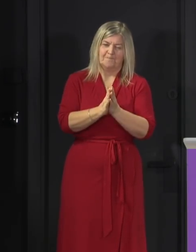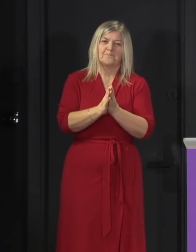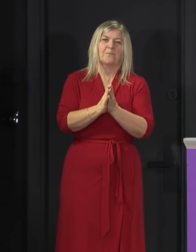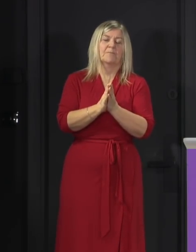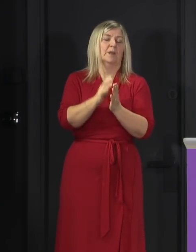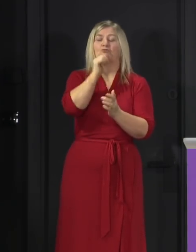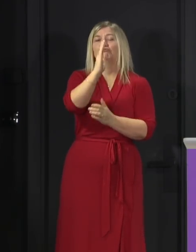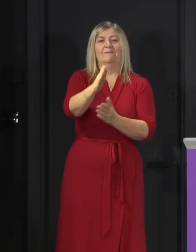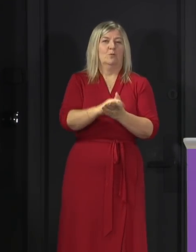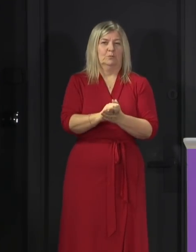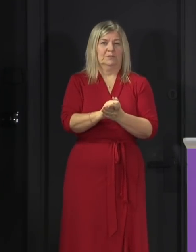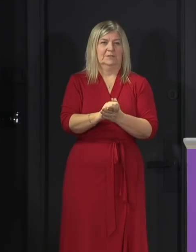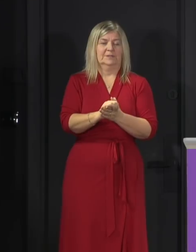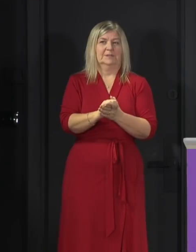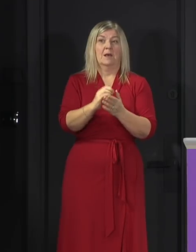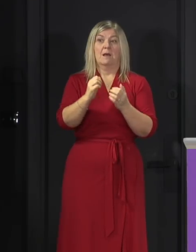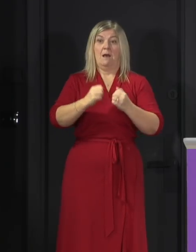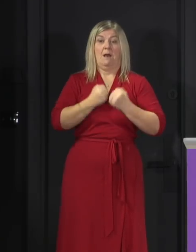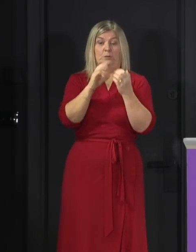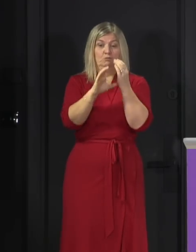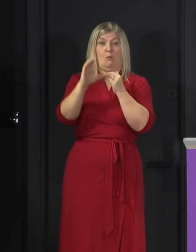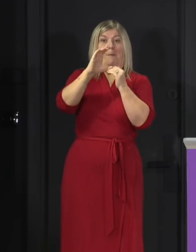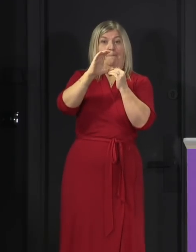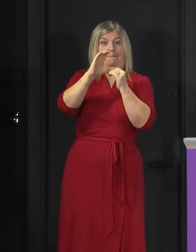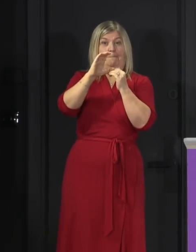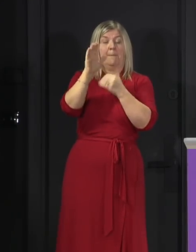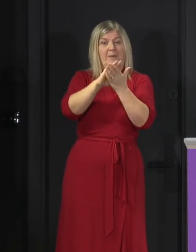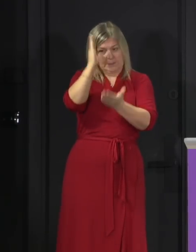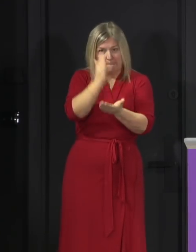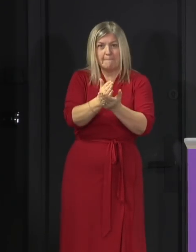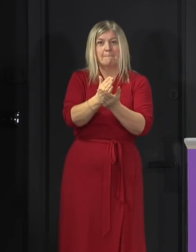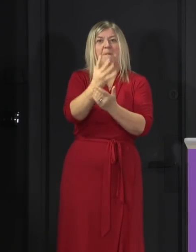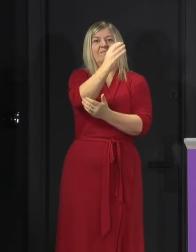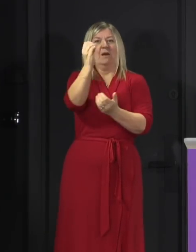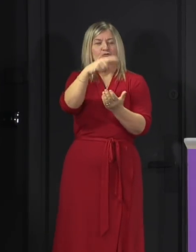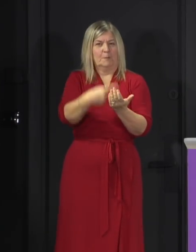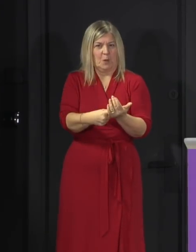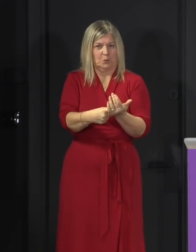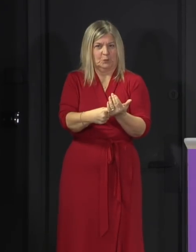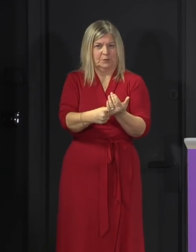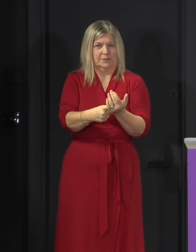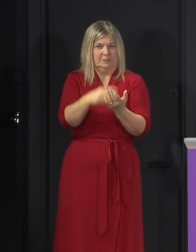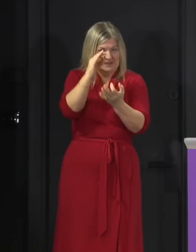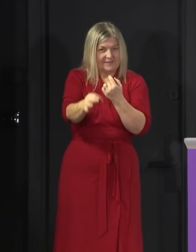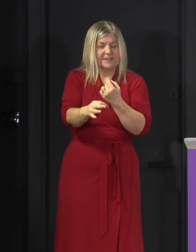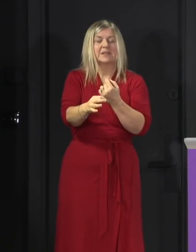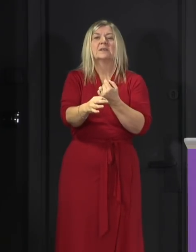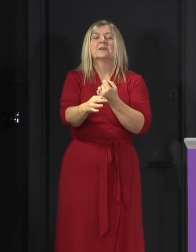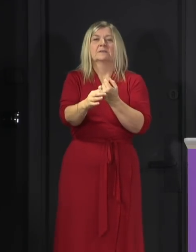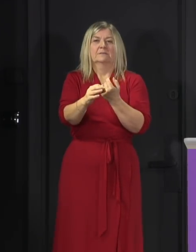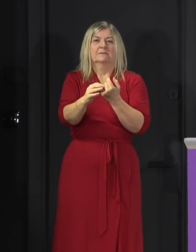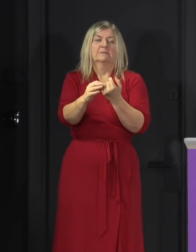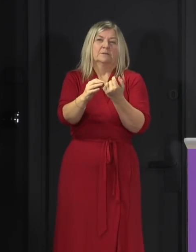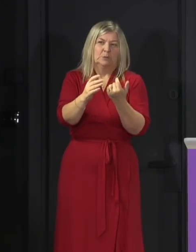not straightforward for us to top up the payment so that people are compensated for the tax implications and still